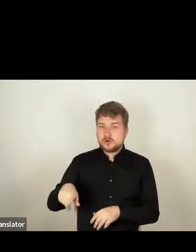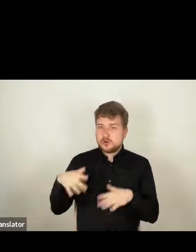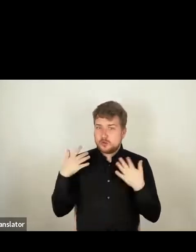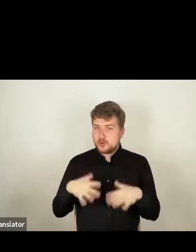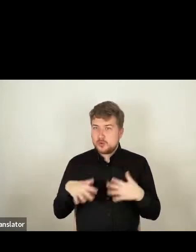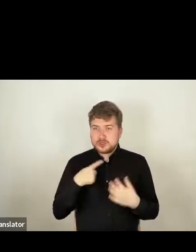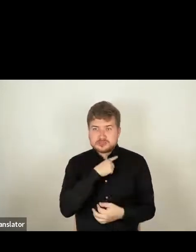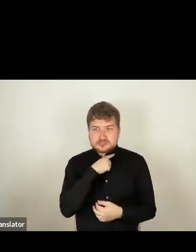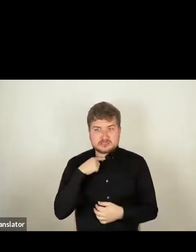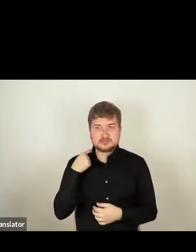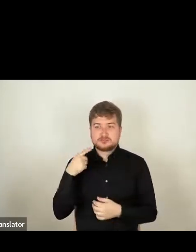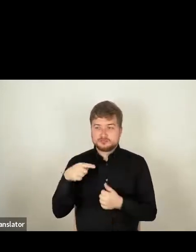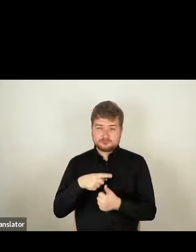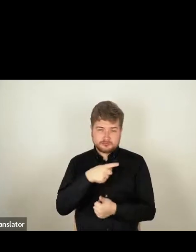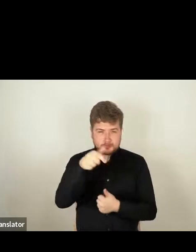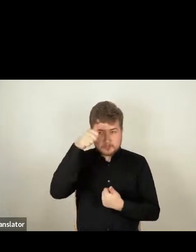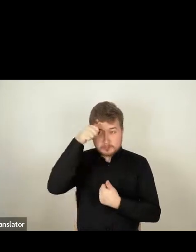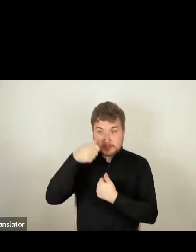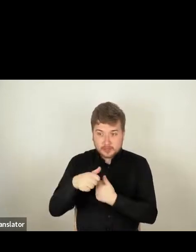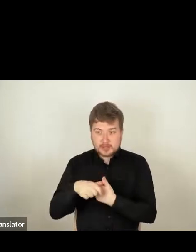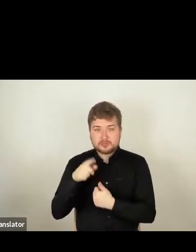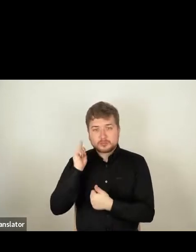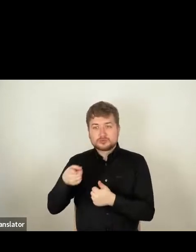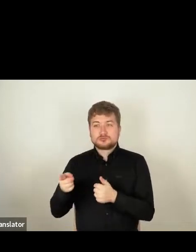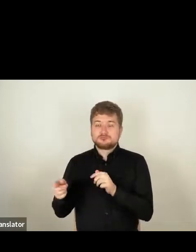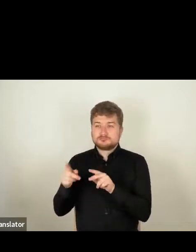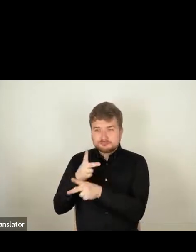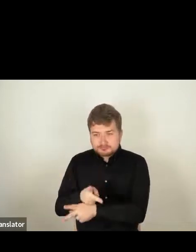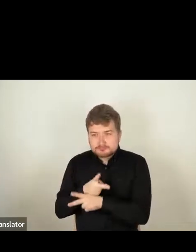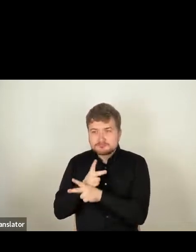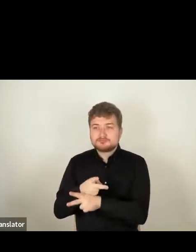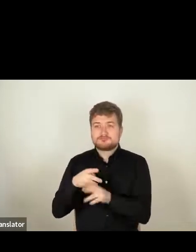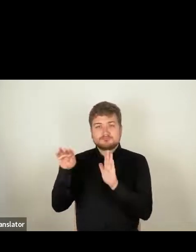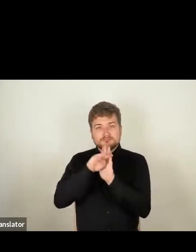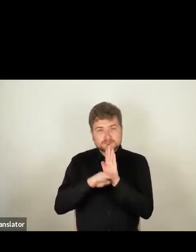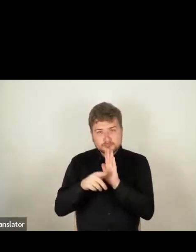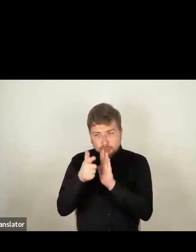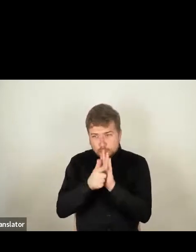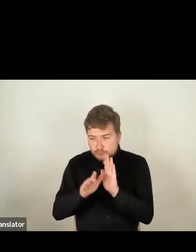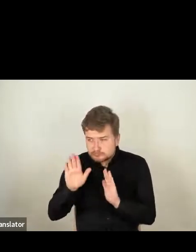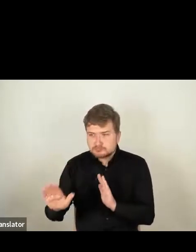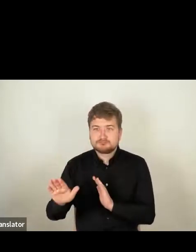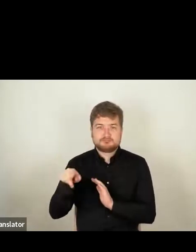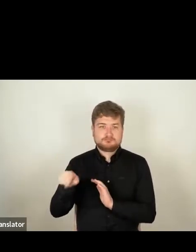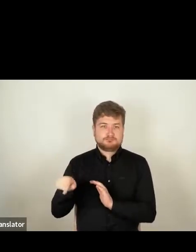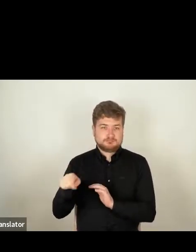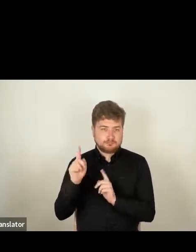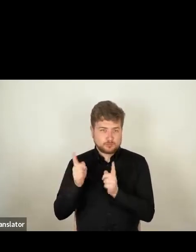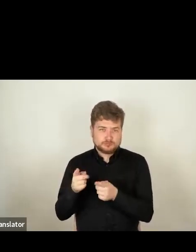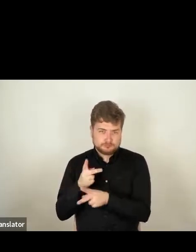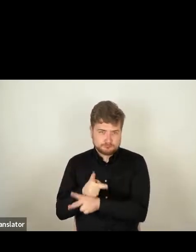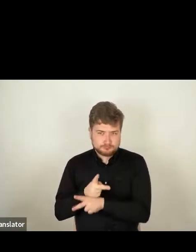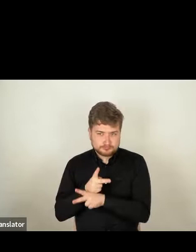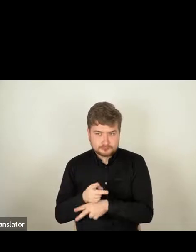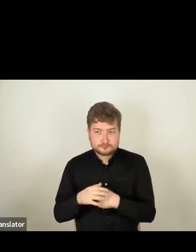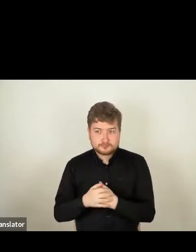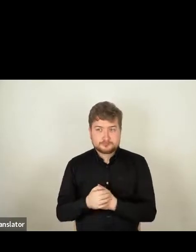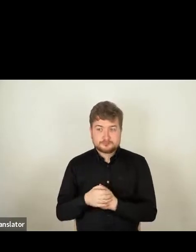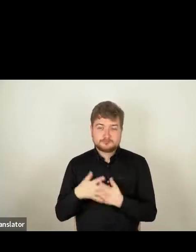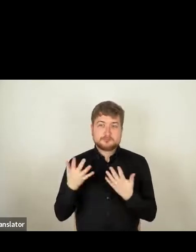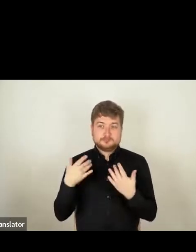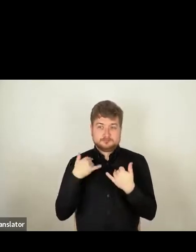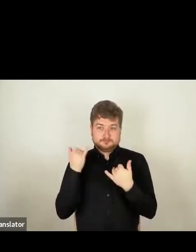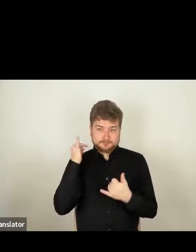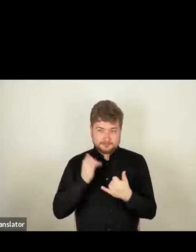absolutely certain to make sure that their human rights are recognized. So that's all I have to say, because I would like to have more time for